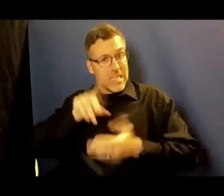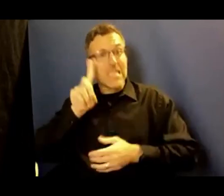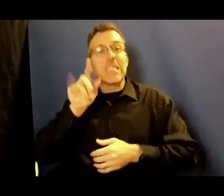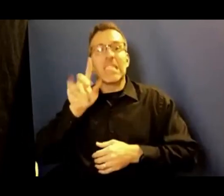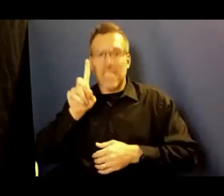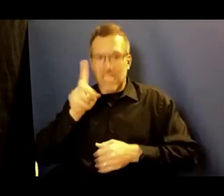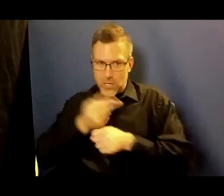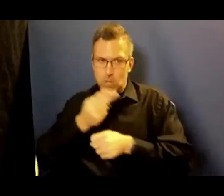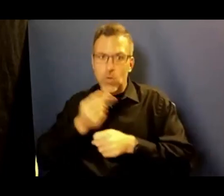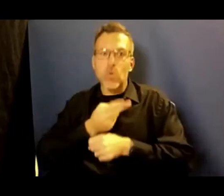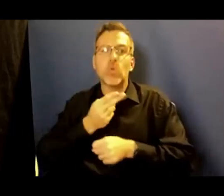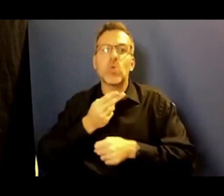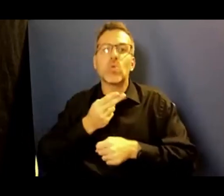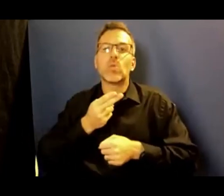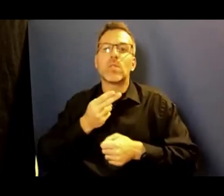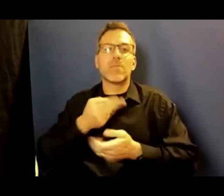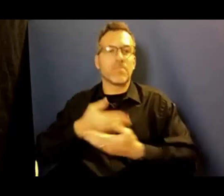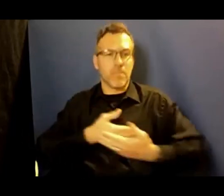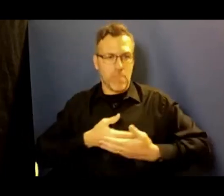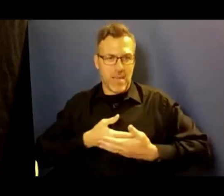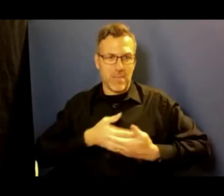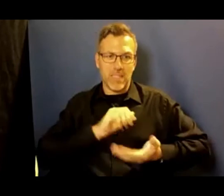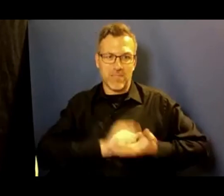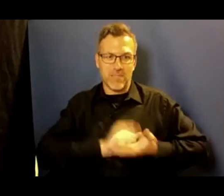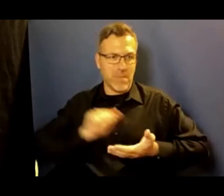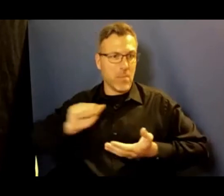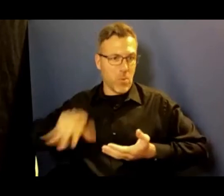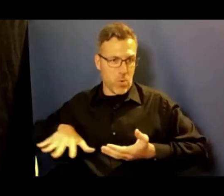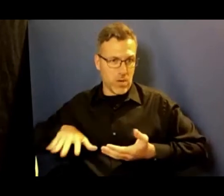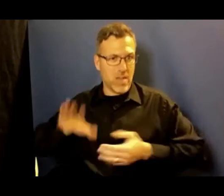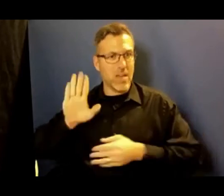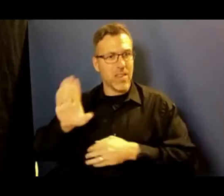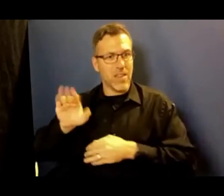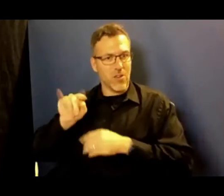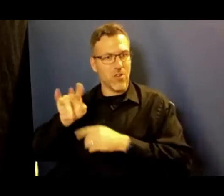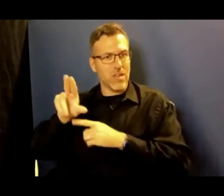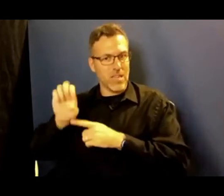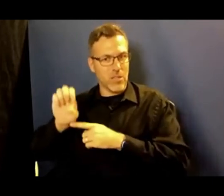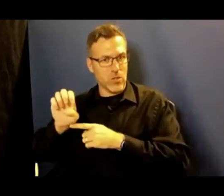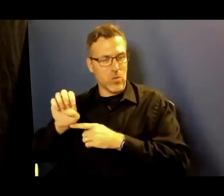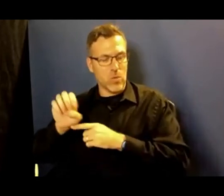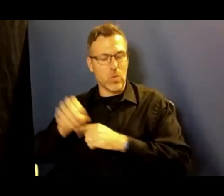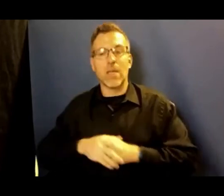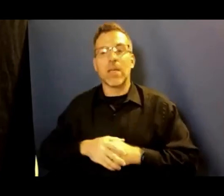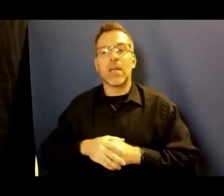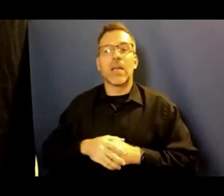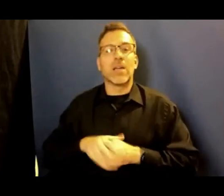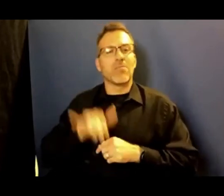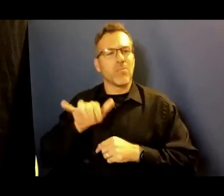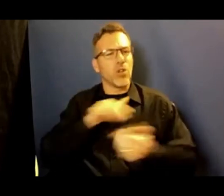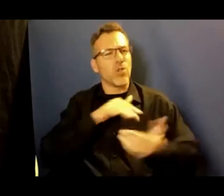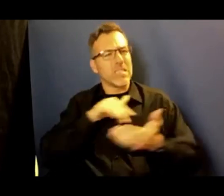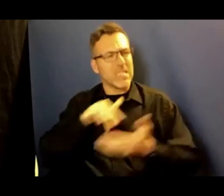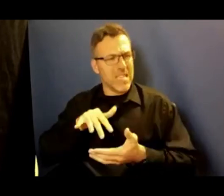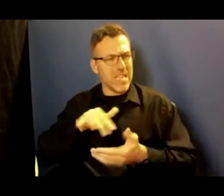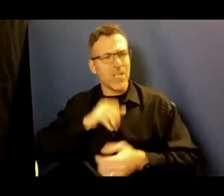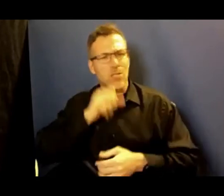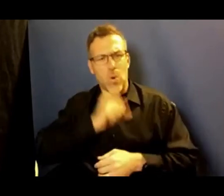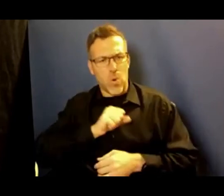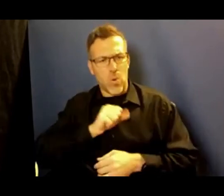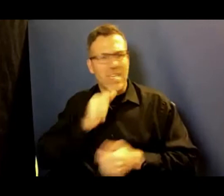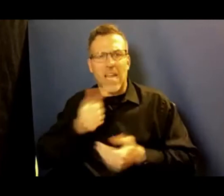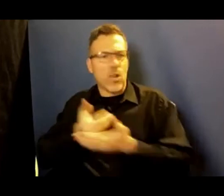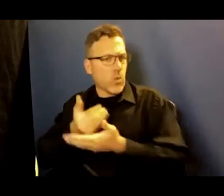These cells are old. We're talking 30 to 40 years ago. So they're not new aborted